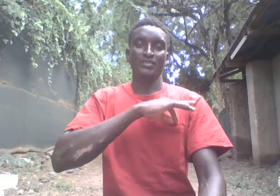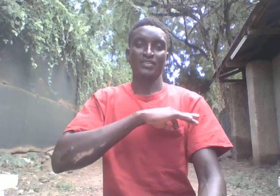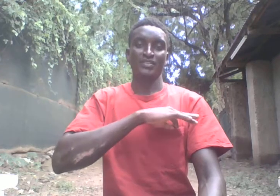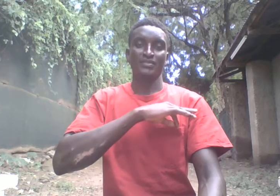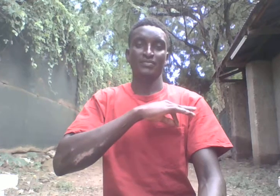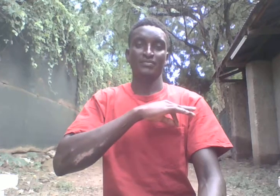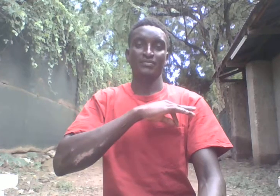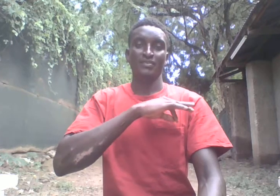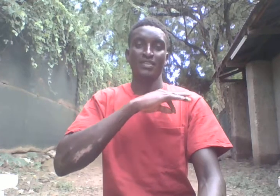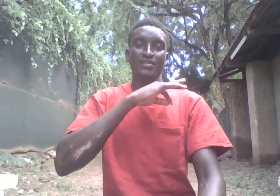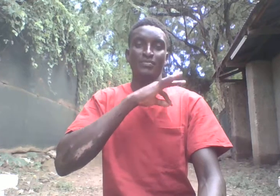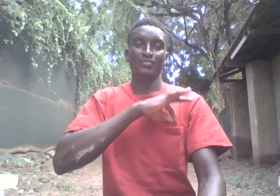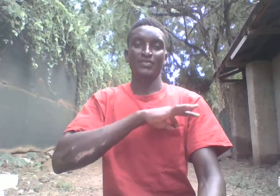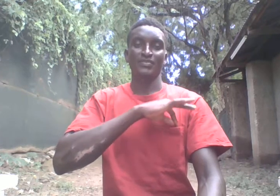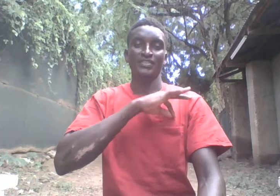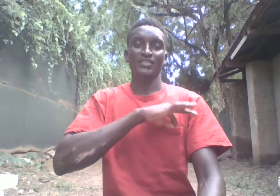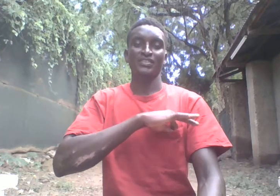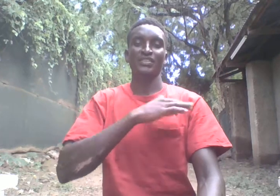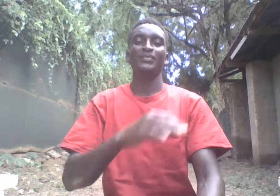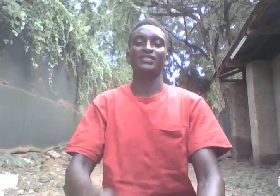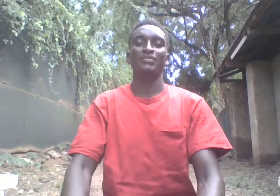profit, profit is same as benefit.